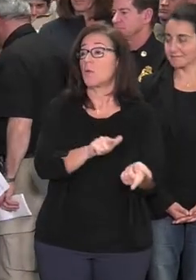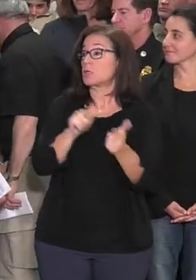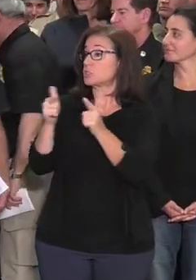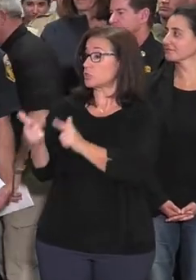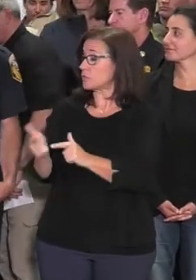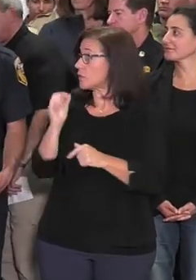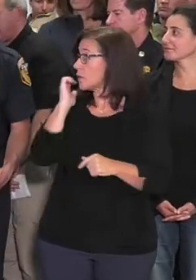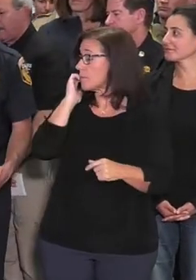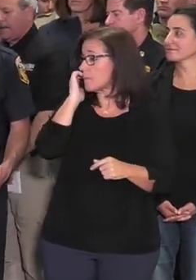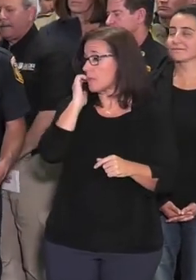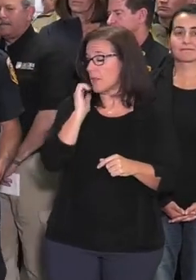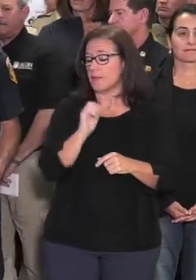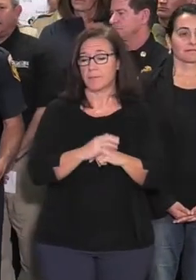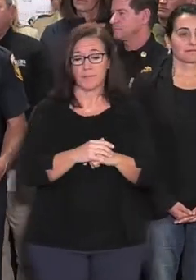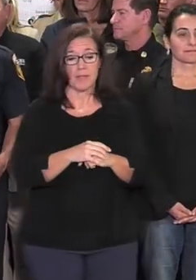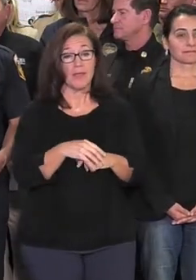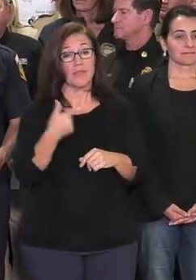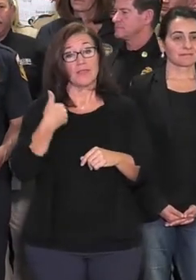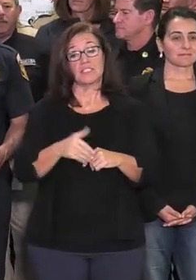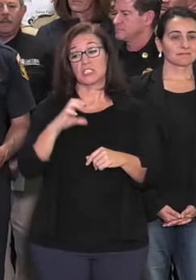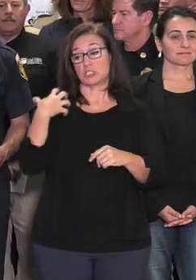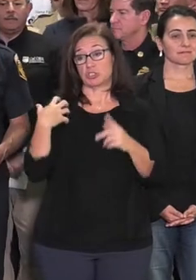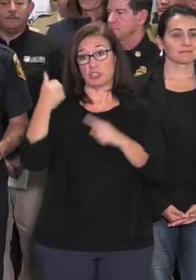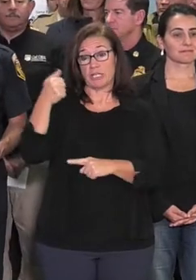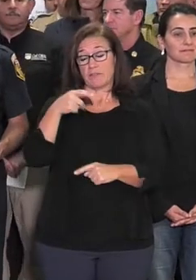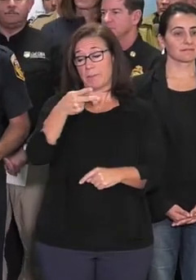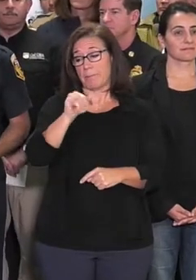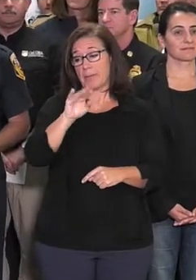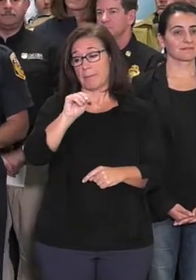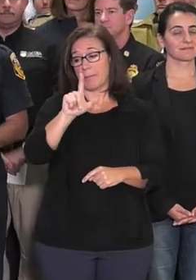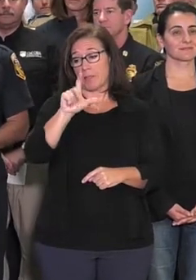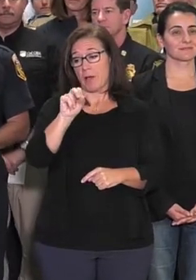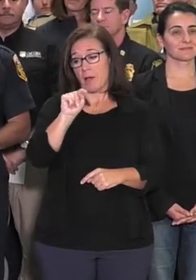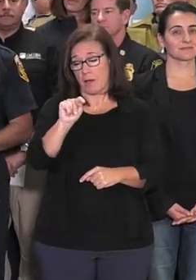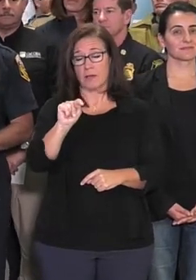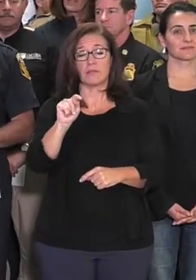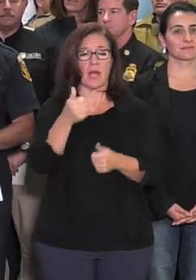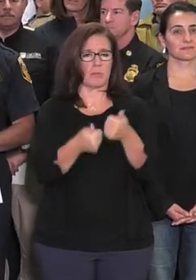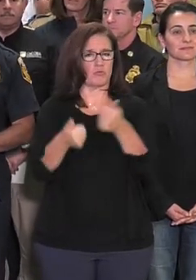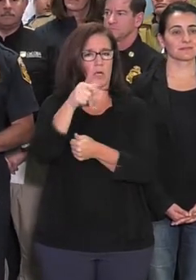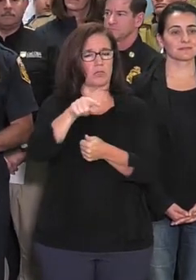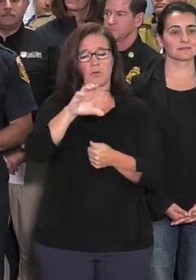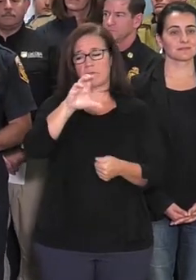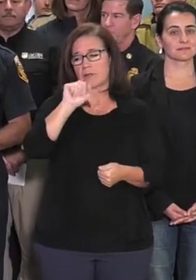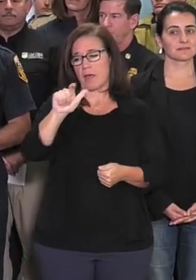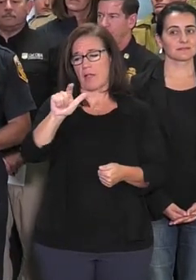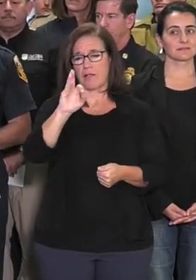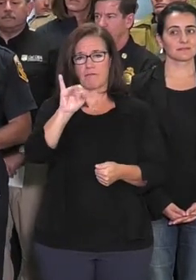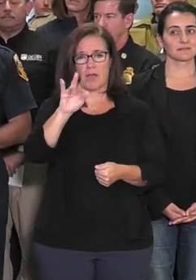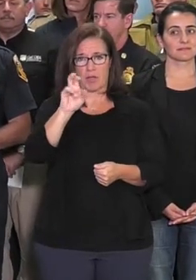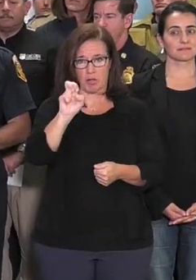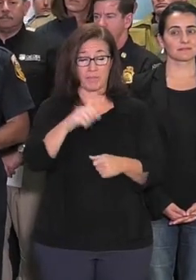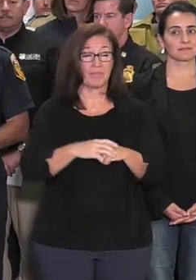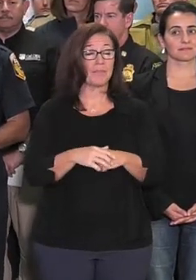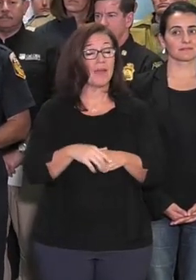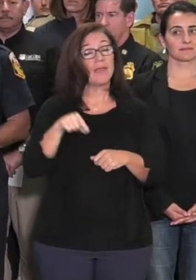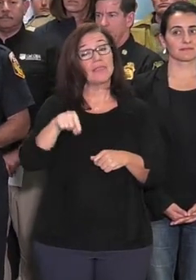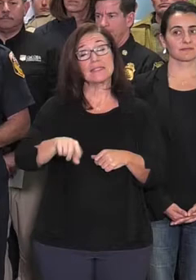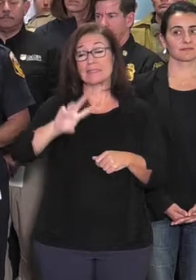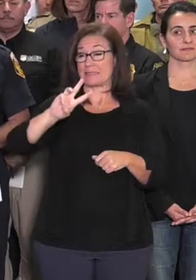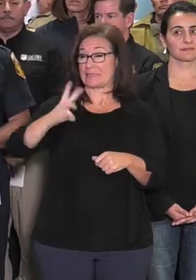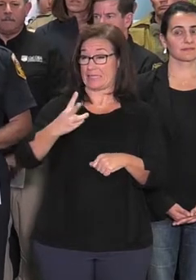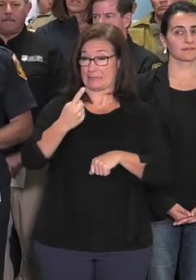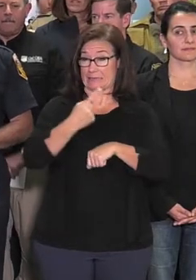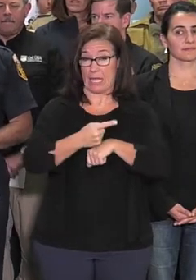Thank you, Director Ghilarducci. Ken Pemlot, Chief, Director of CAL FIRE. So we're in day six of this